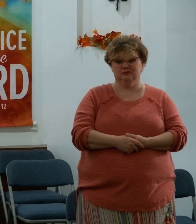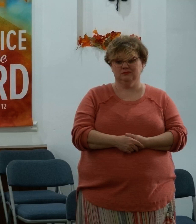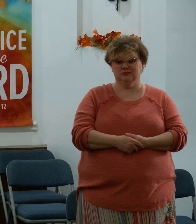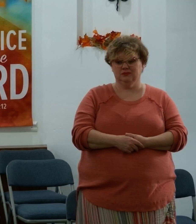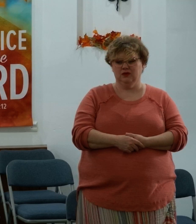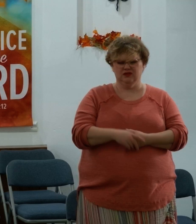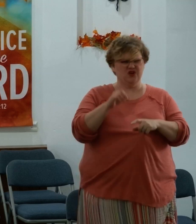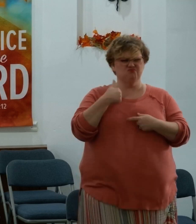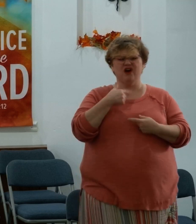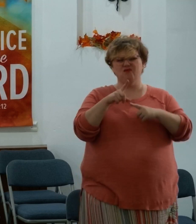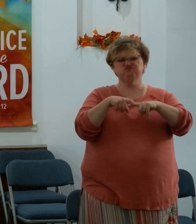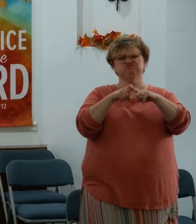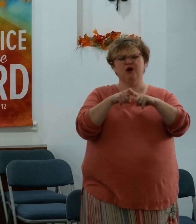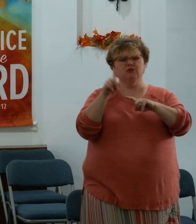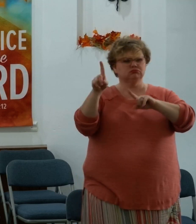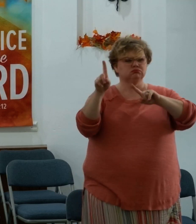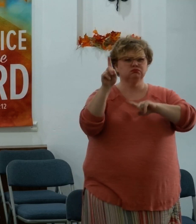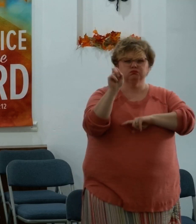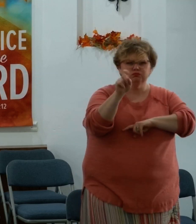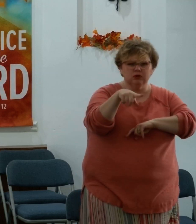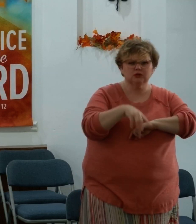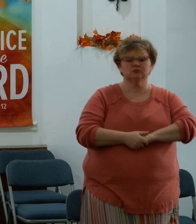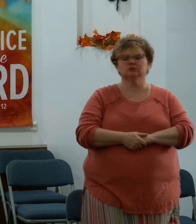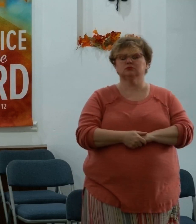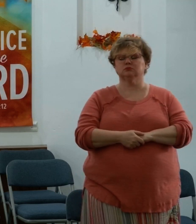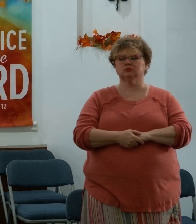So let me pause and ask a question.